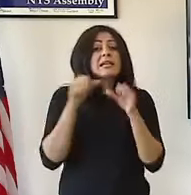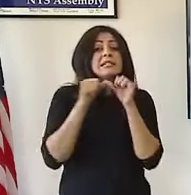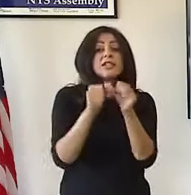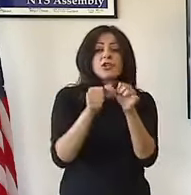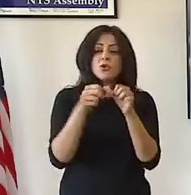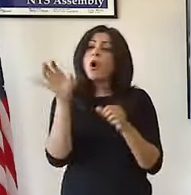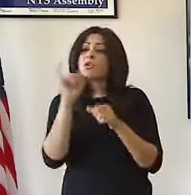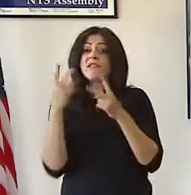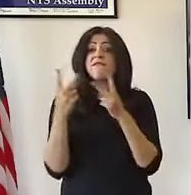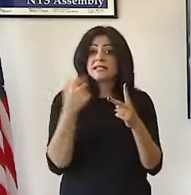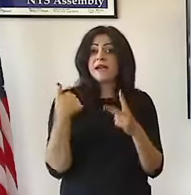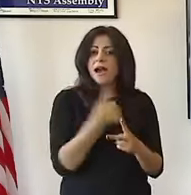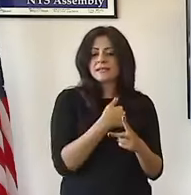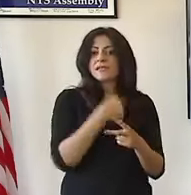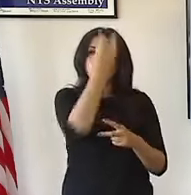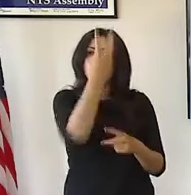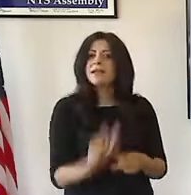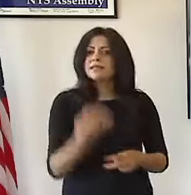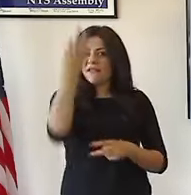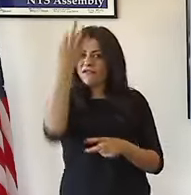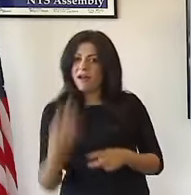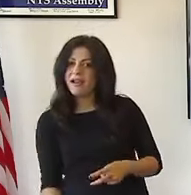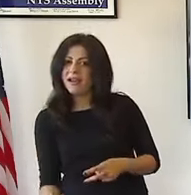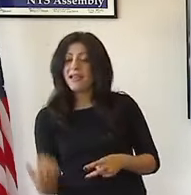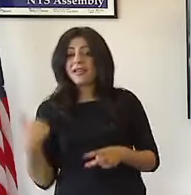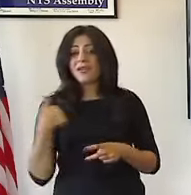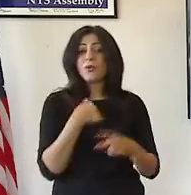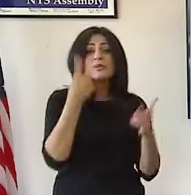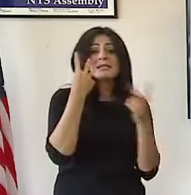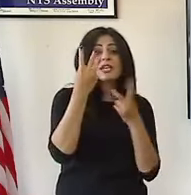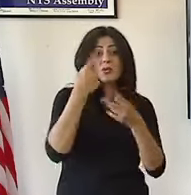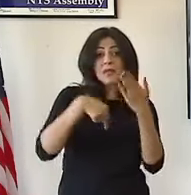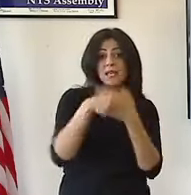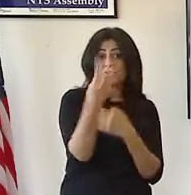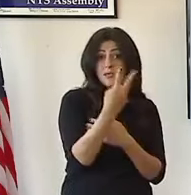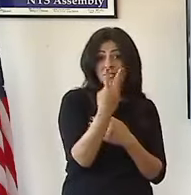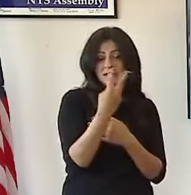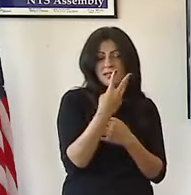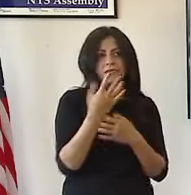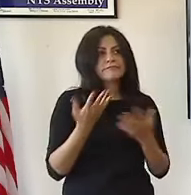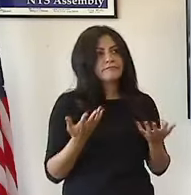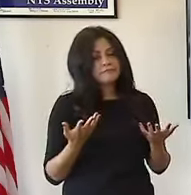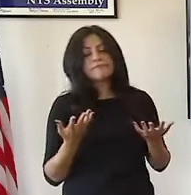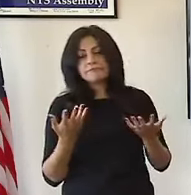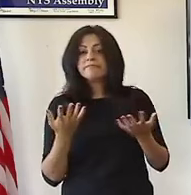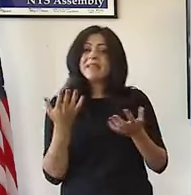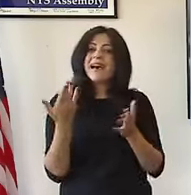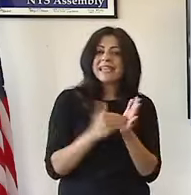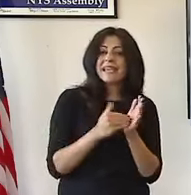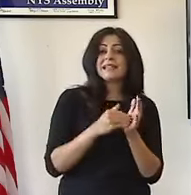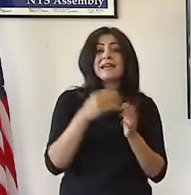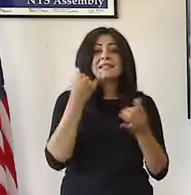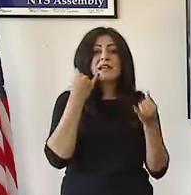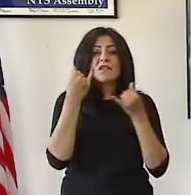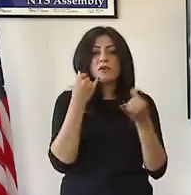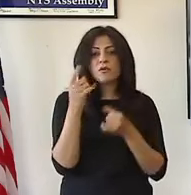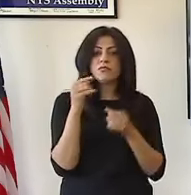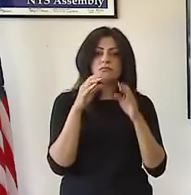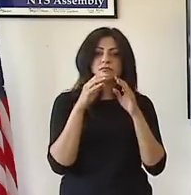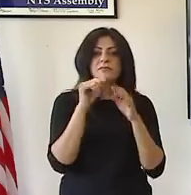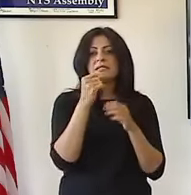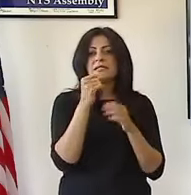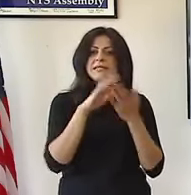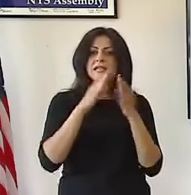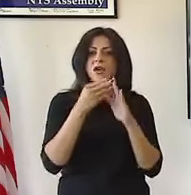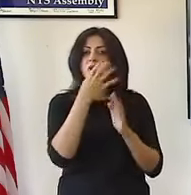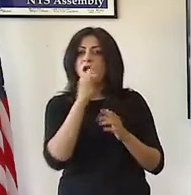to visit with us on Wednesday and Friday. We will see you here next Wednesday. Again, telephone town hall and Facebook Live the